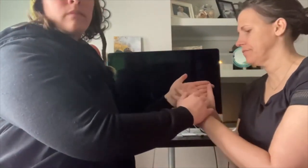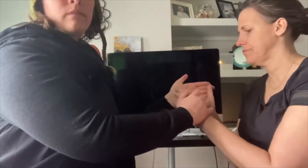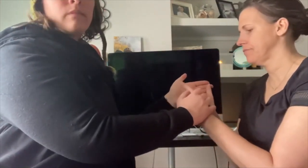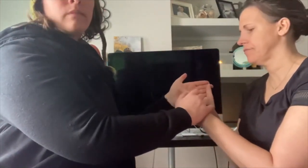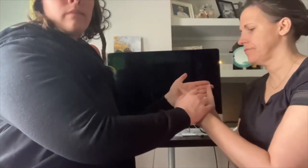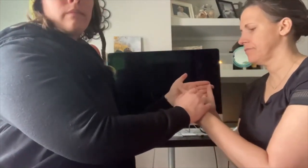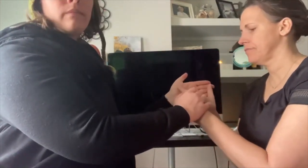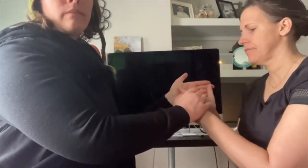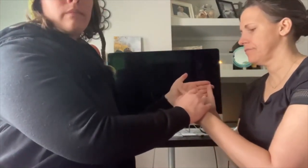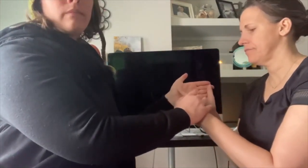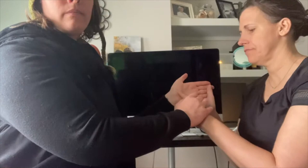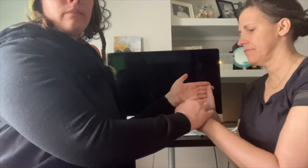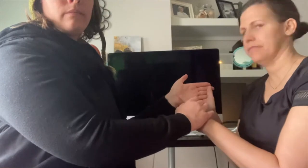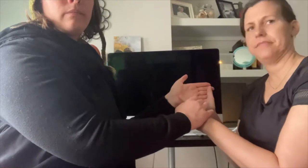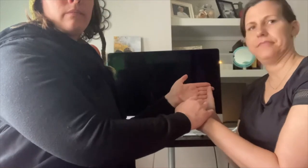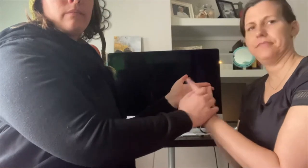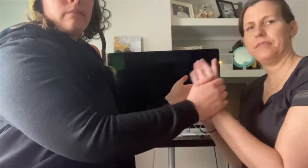3 positions on the palm.